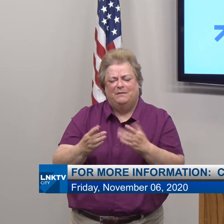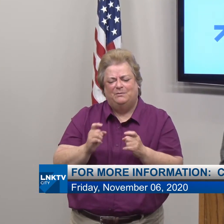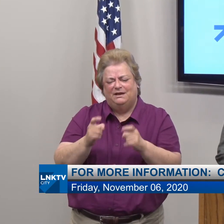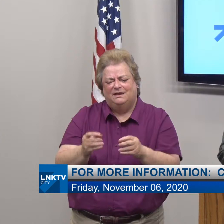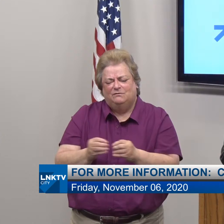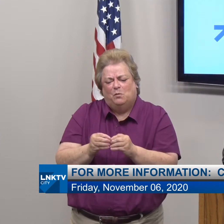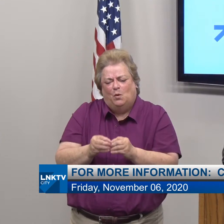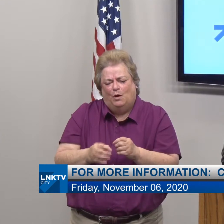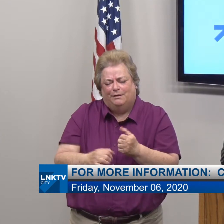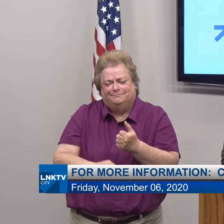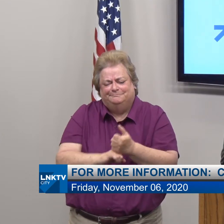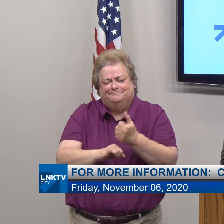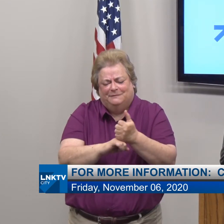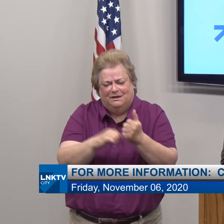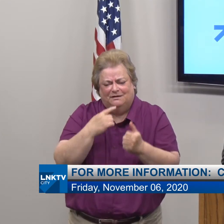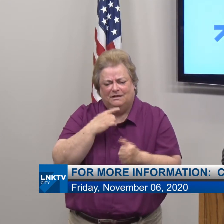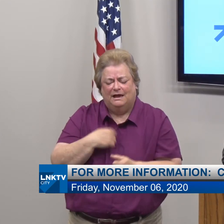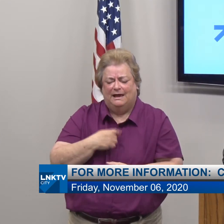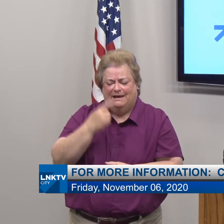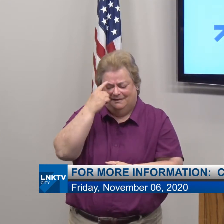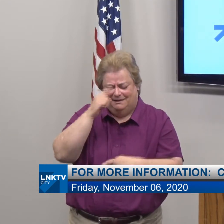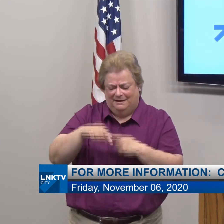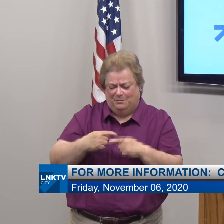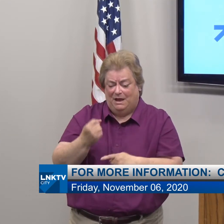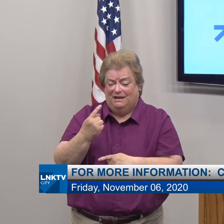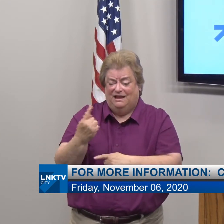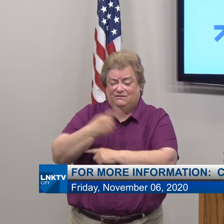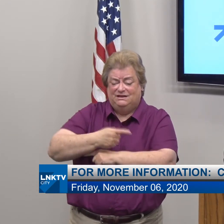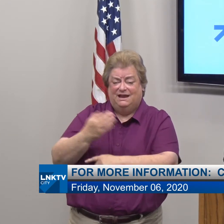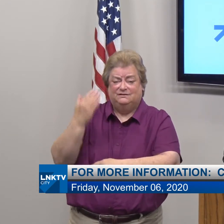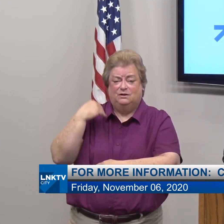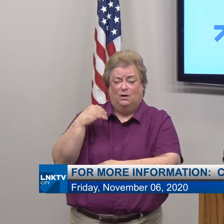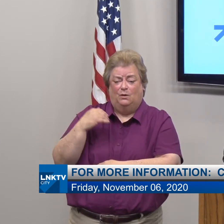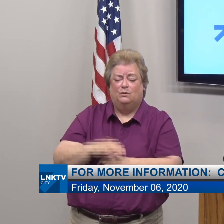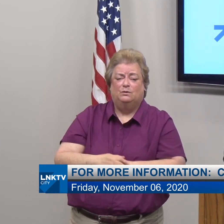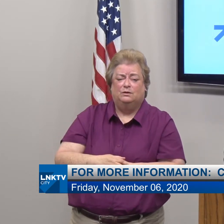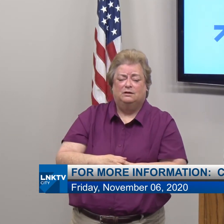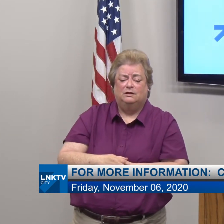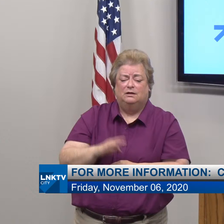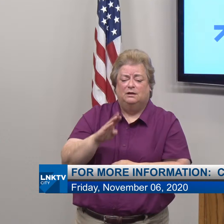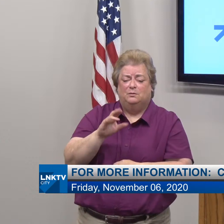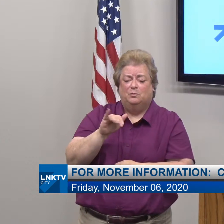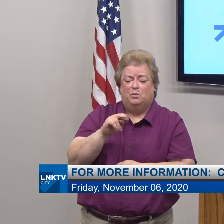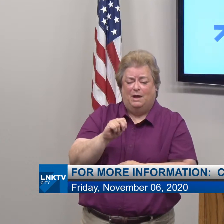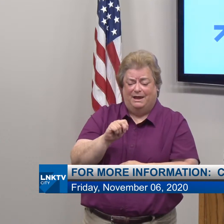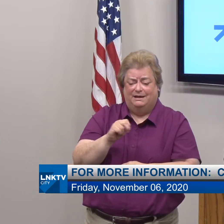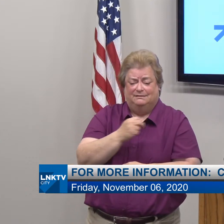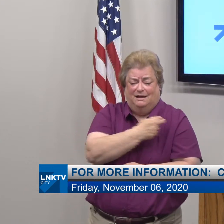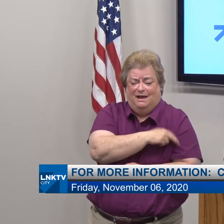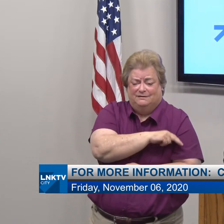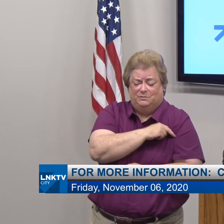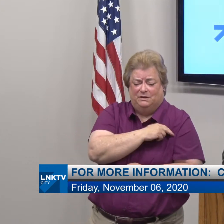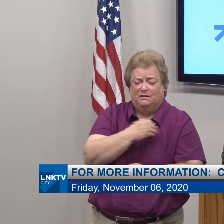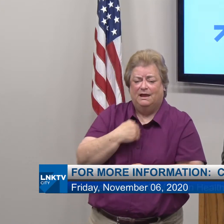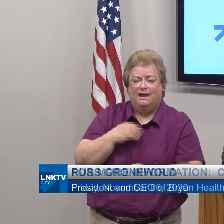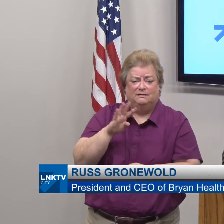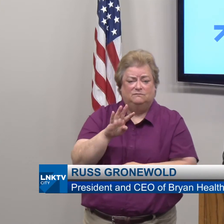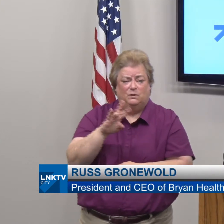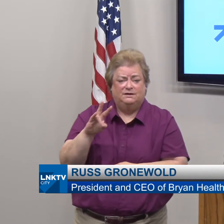that. So if I think back to 11 days ago, on March 26th, Bryan Medical Center had